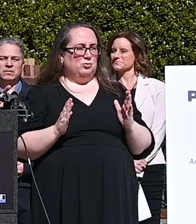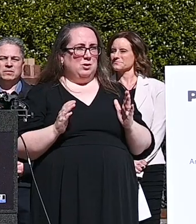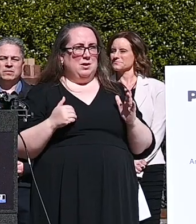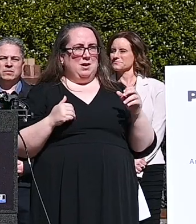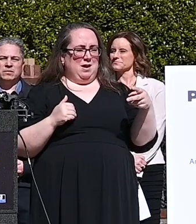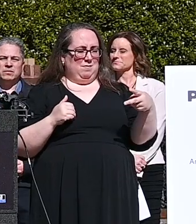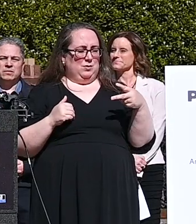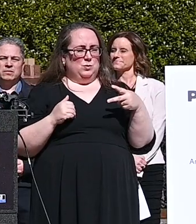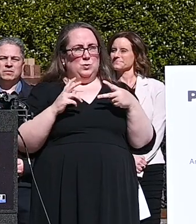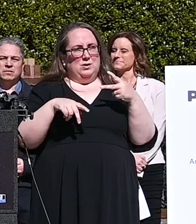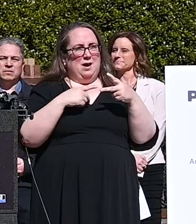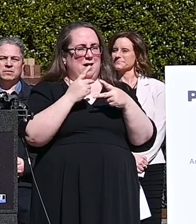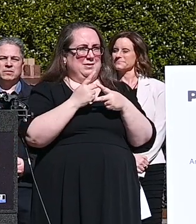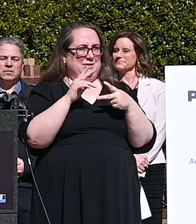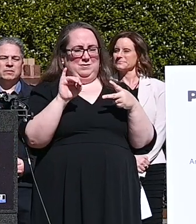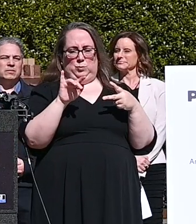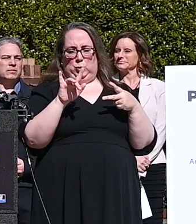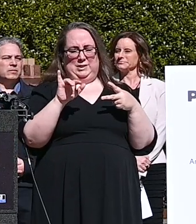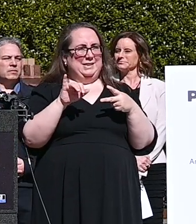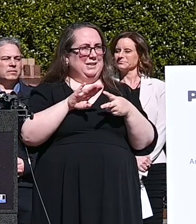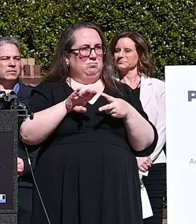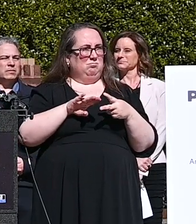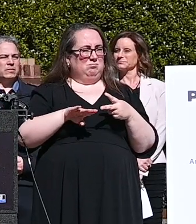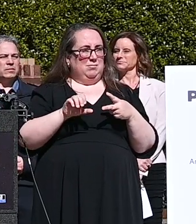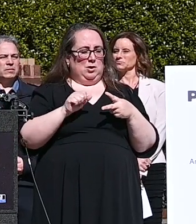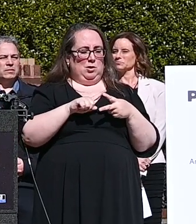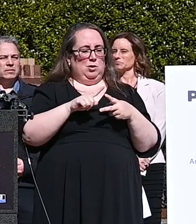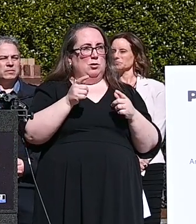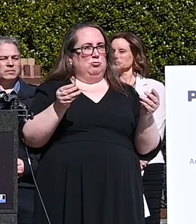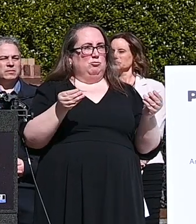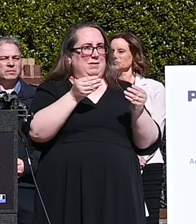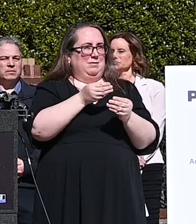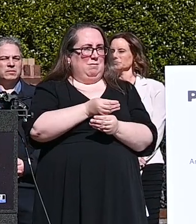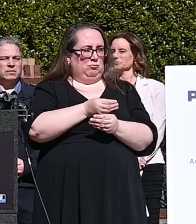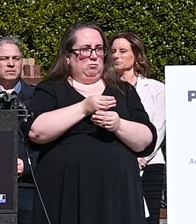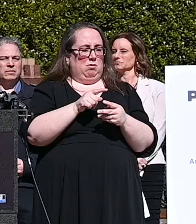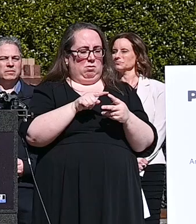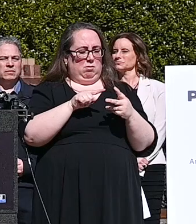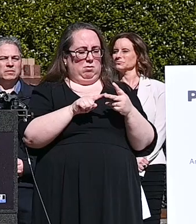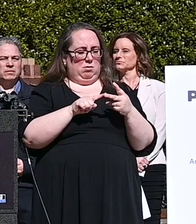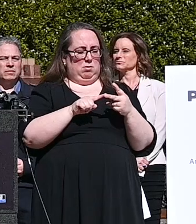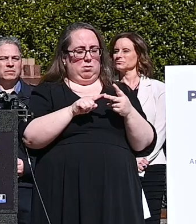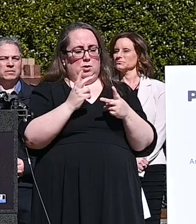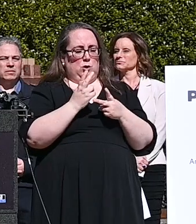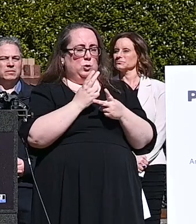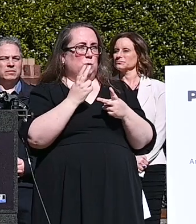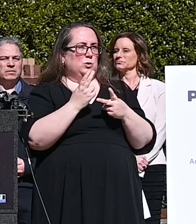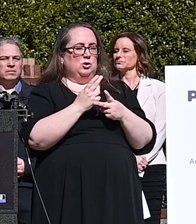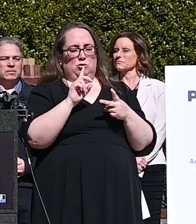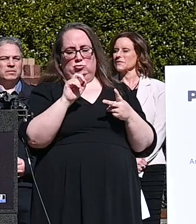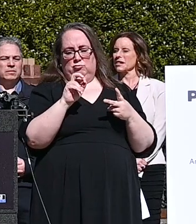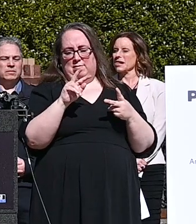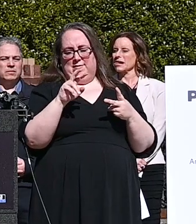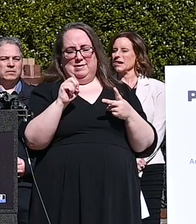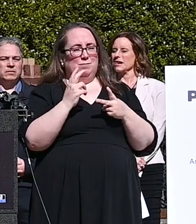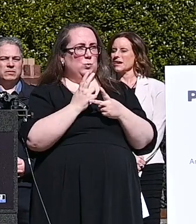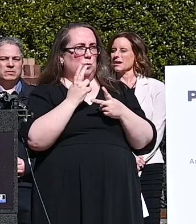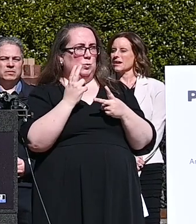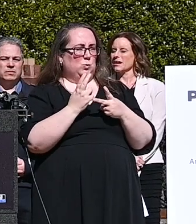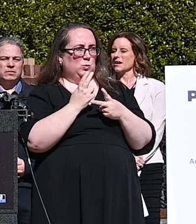2 kinds of immunity which we can grant: transactional immunity and use or derivative use immunity.